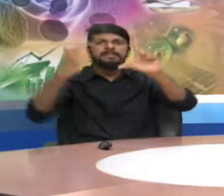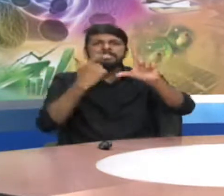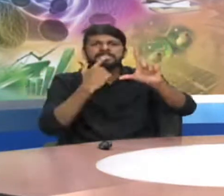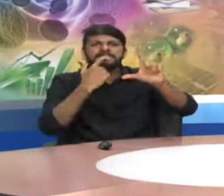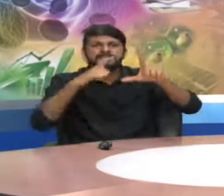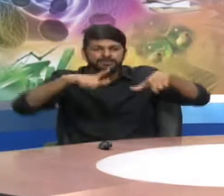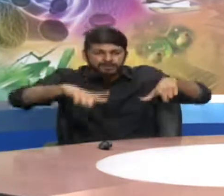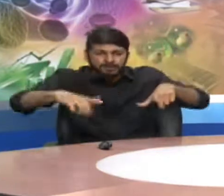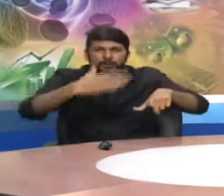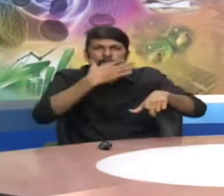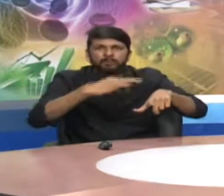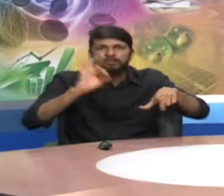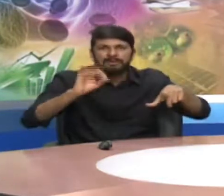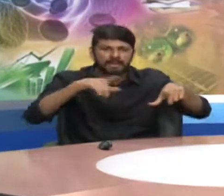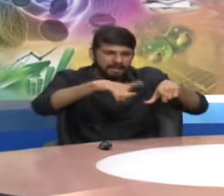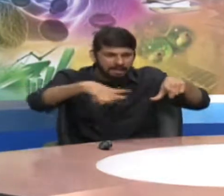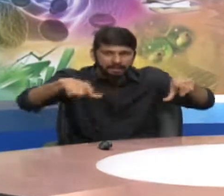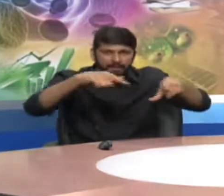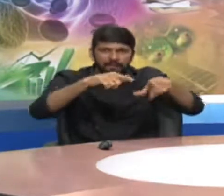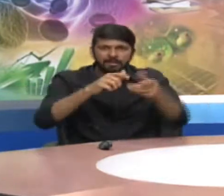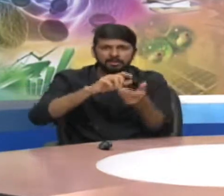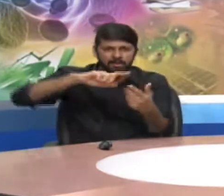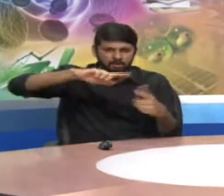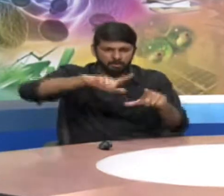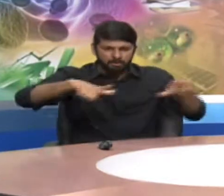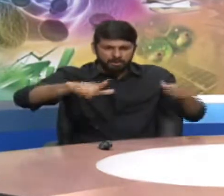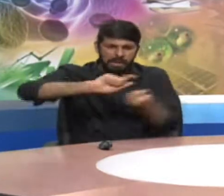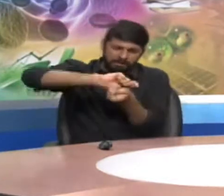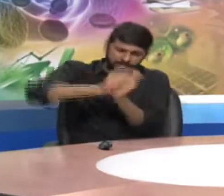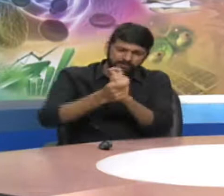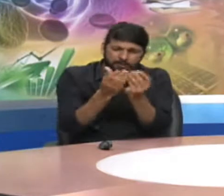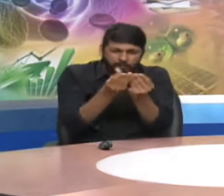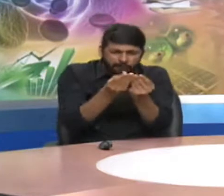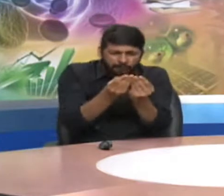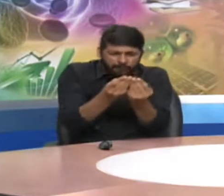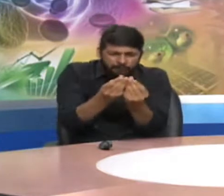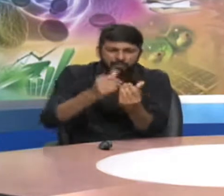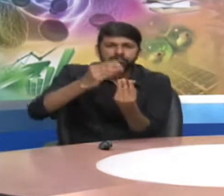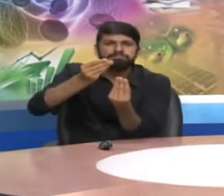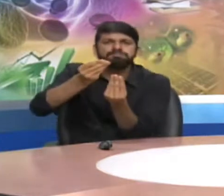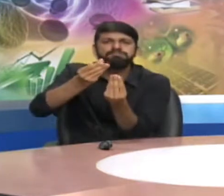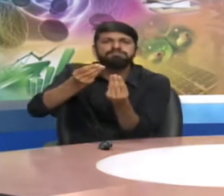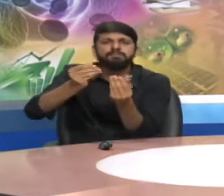You see marbles? The marbles are made of marble powder.